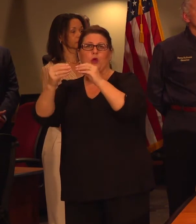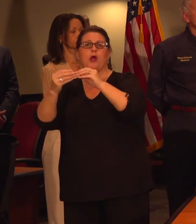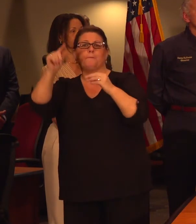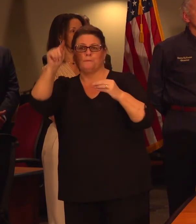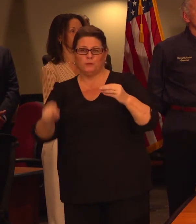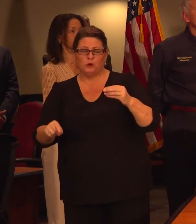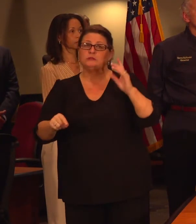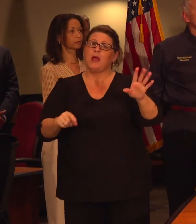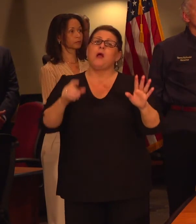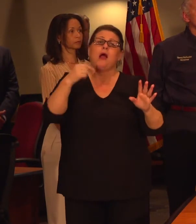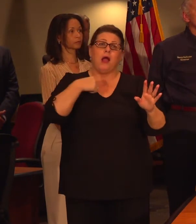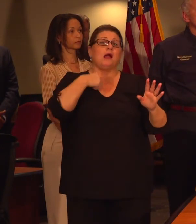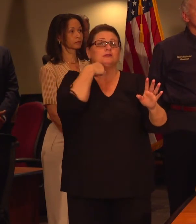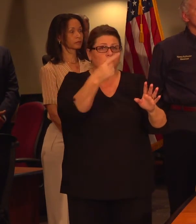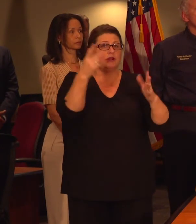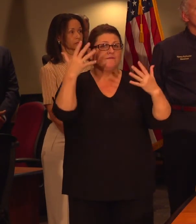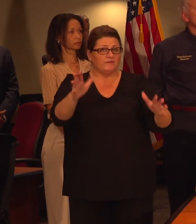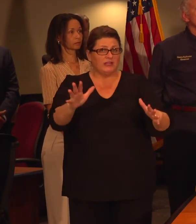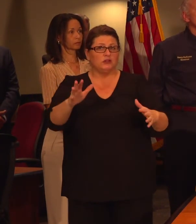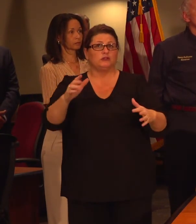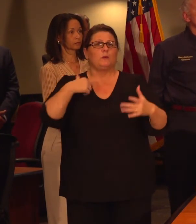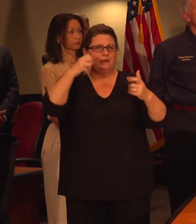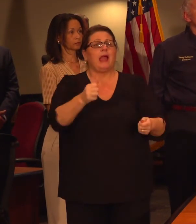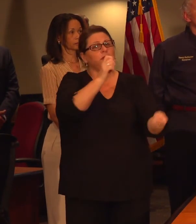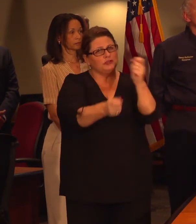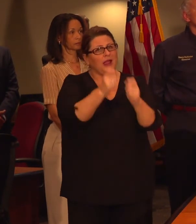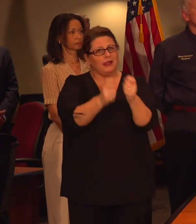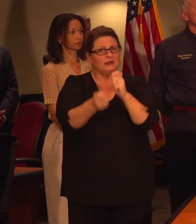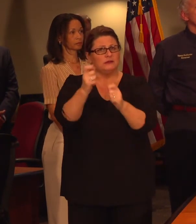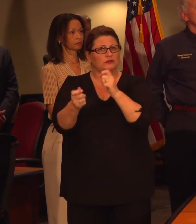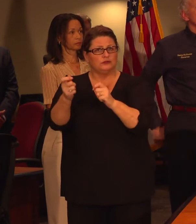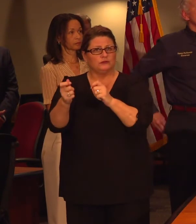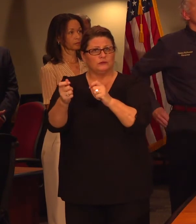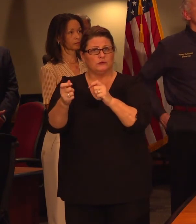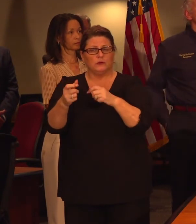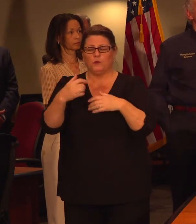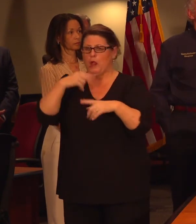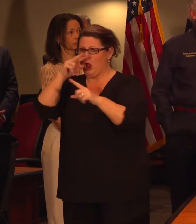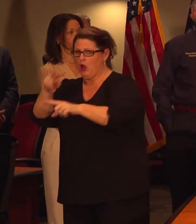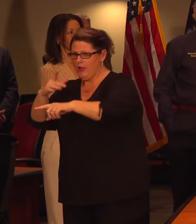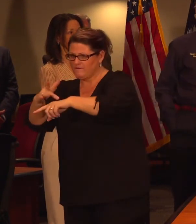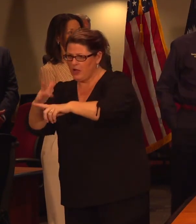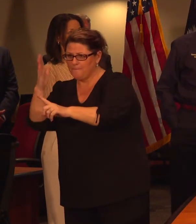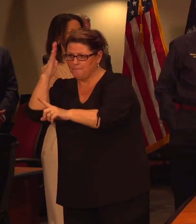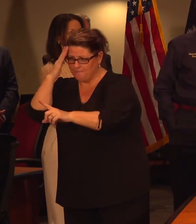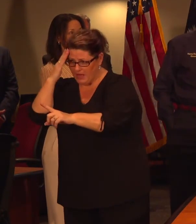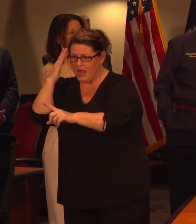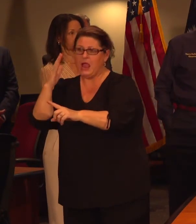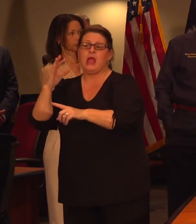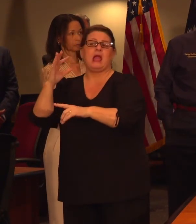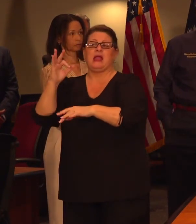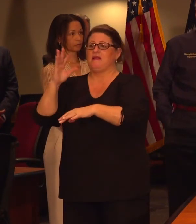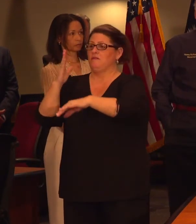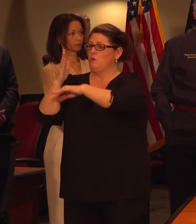is scalable, and if you look at that number, based on the current availability of hospital beds, we are confident that we can meet that, but we